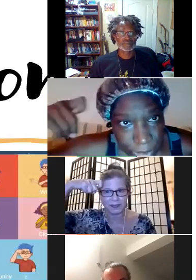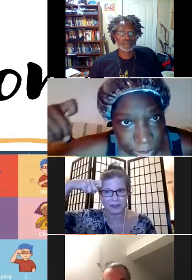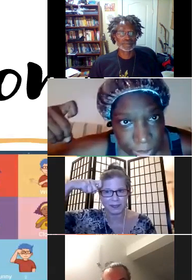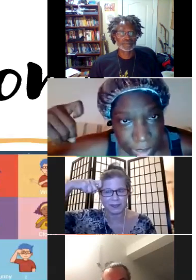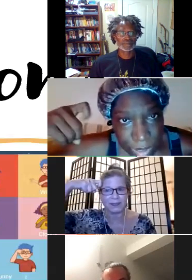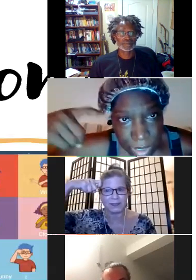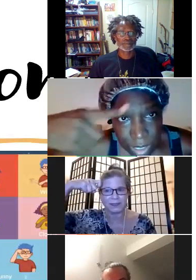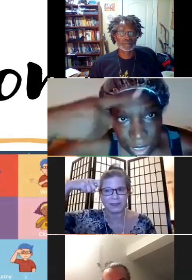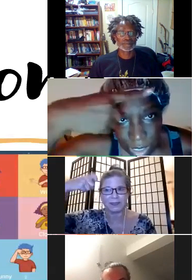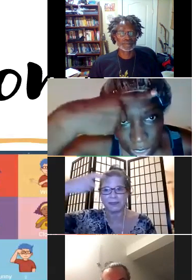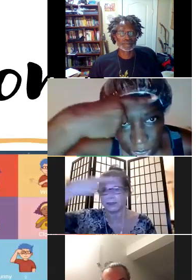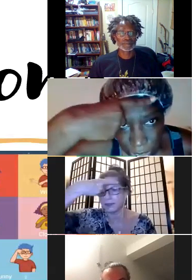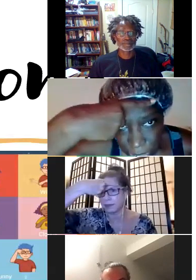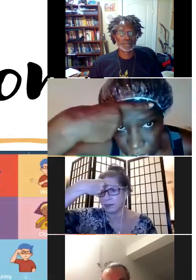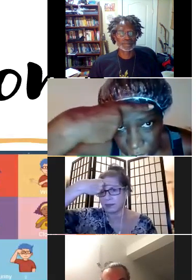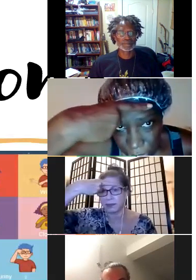Summer,